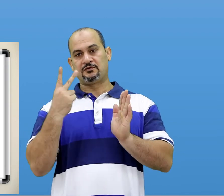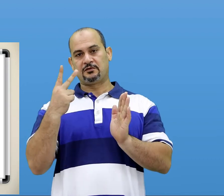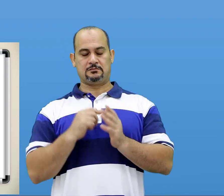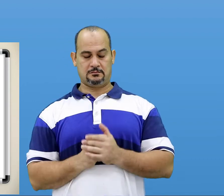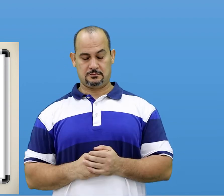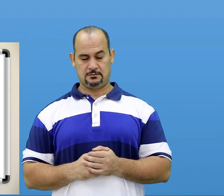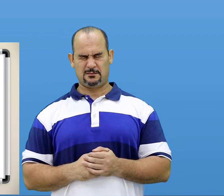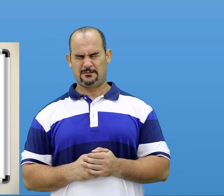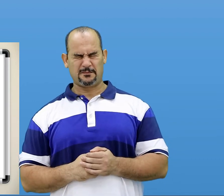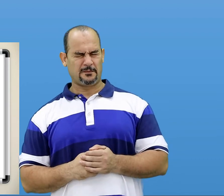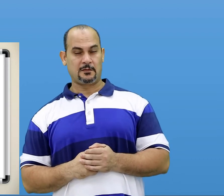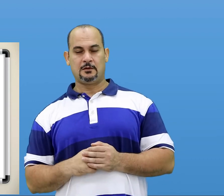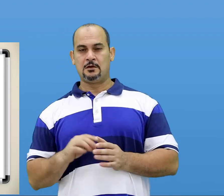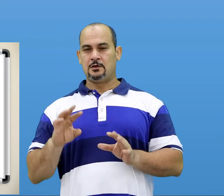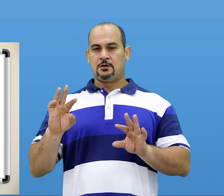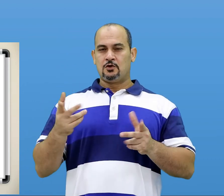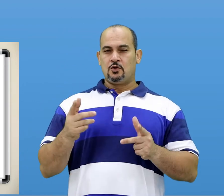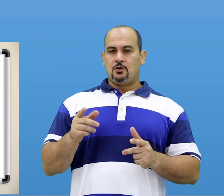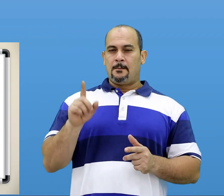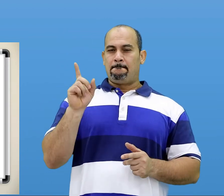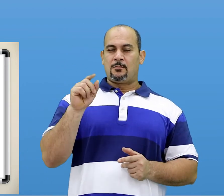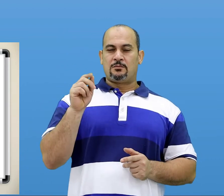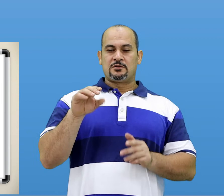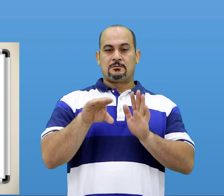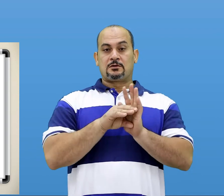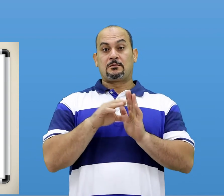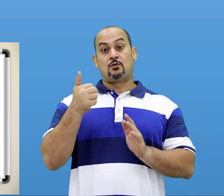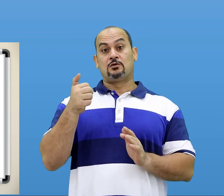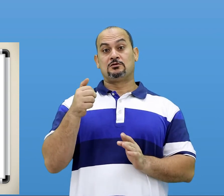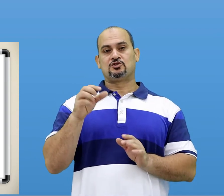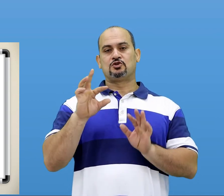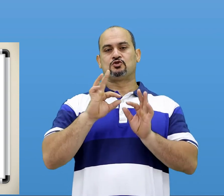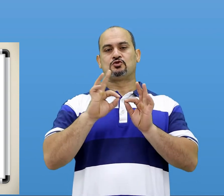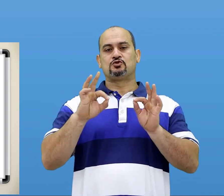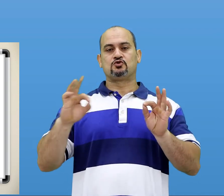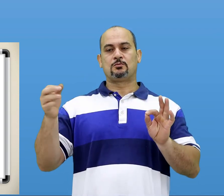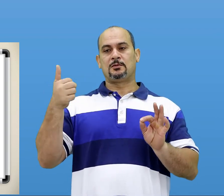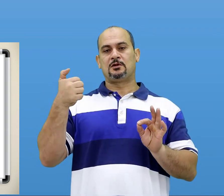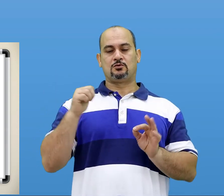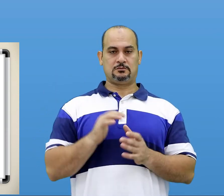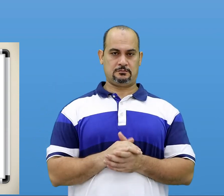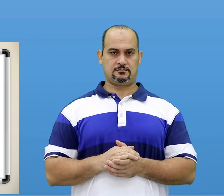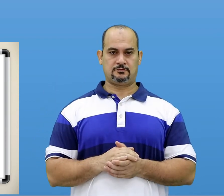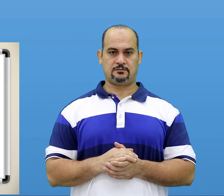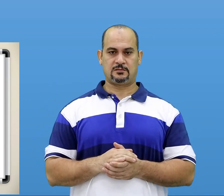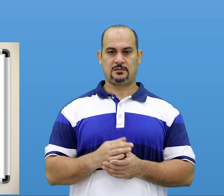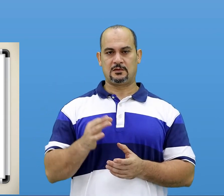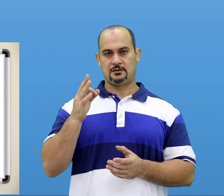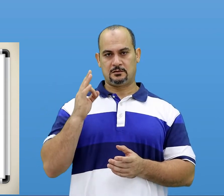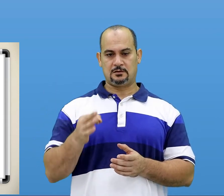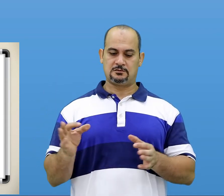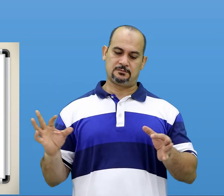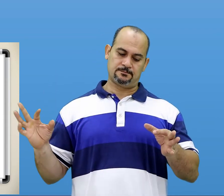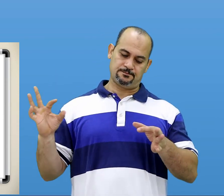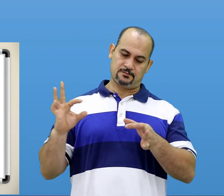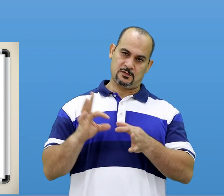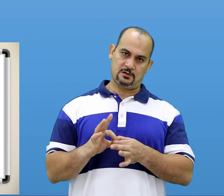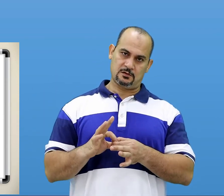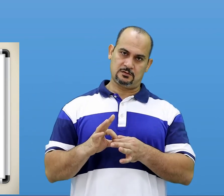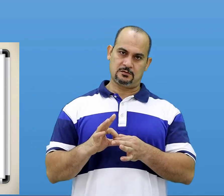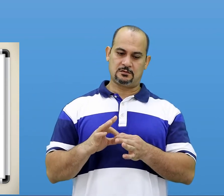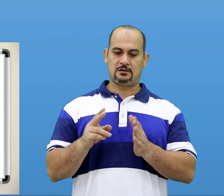same elements. Now, how to write a good paragraph? Topic sentence. This topic sentence should be related